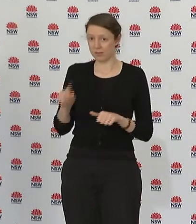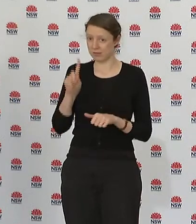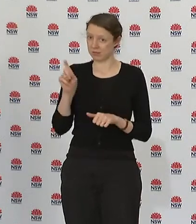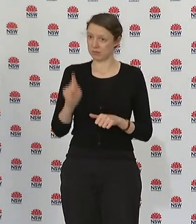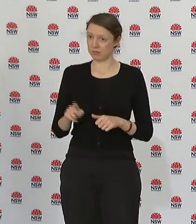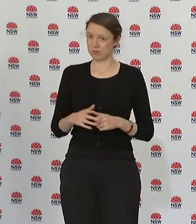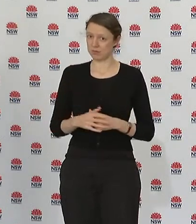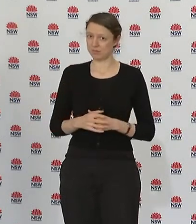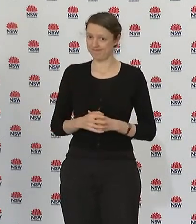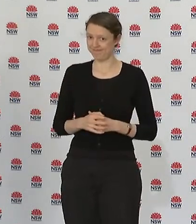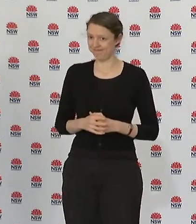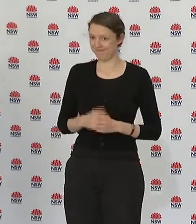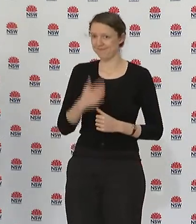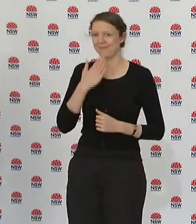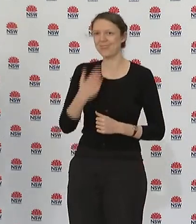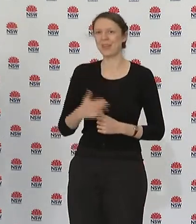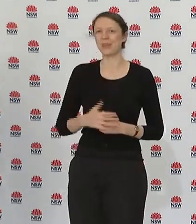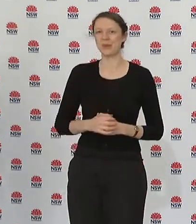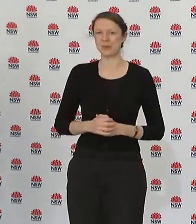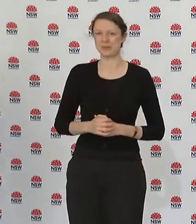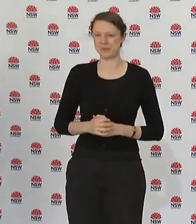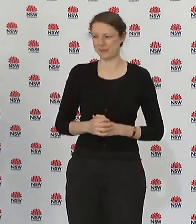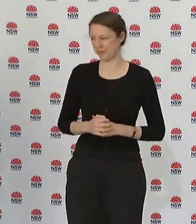yourself. Thanks, everybody.